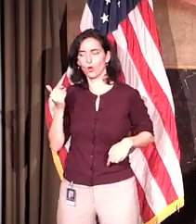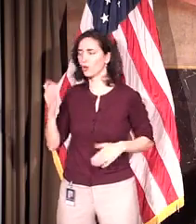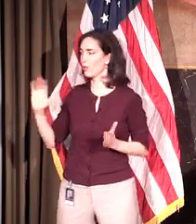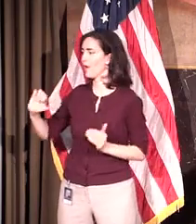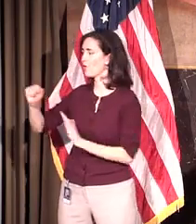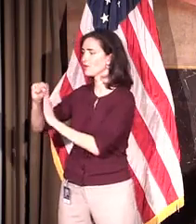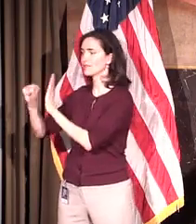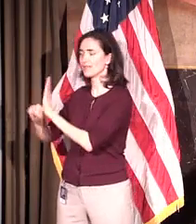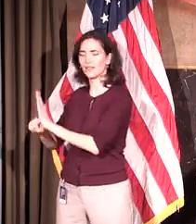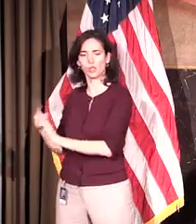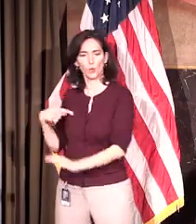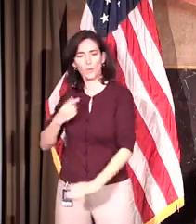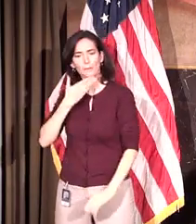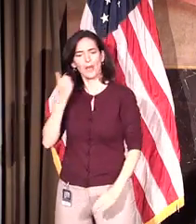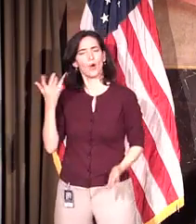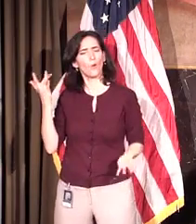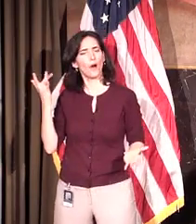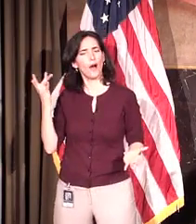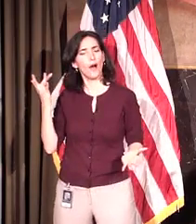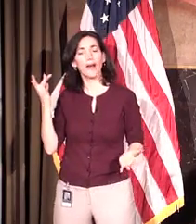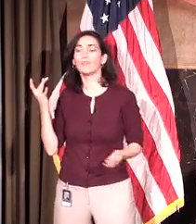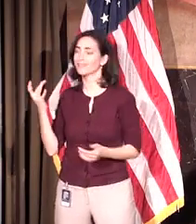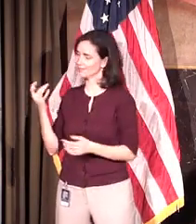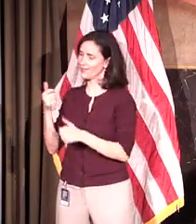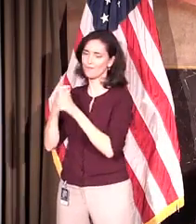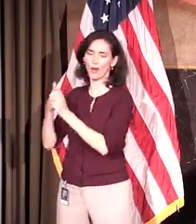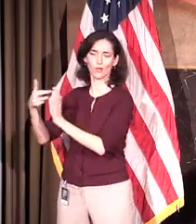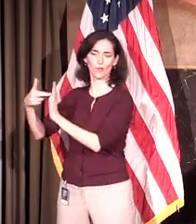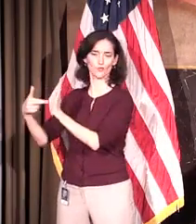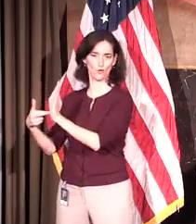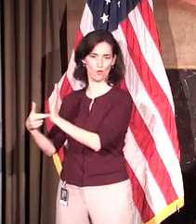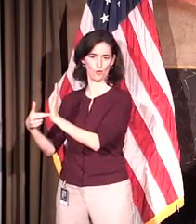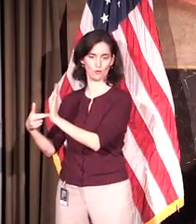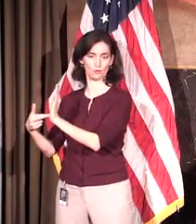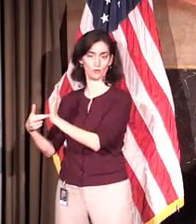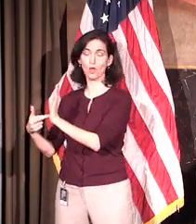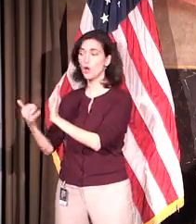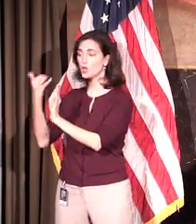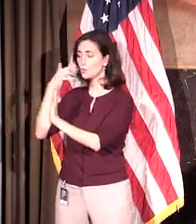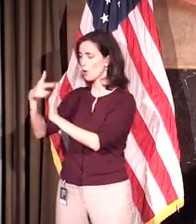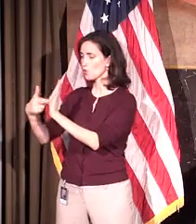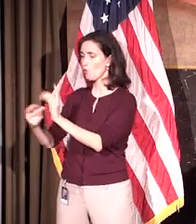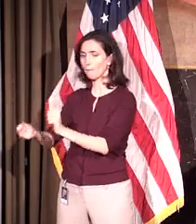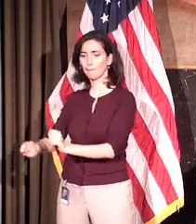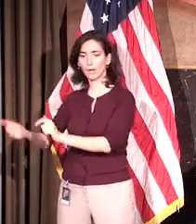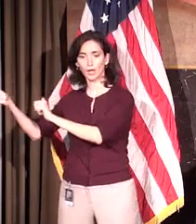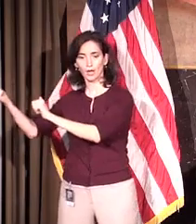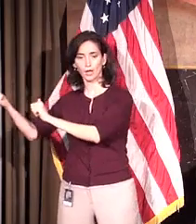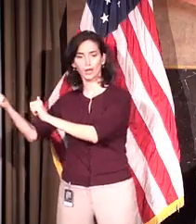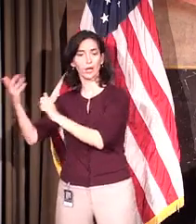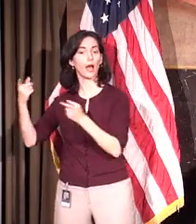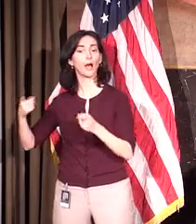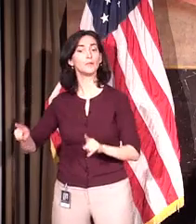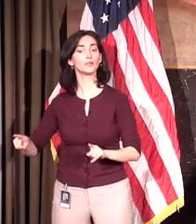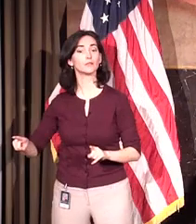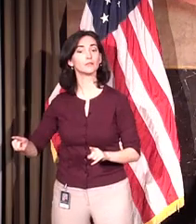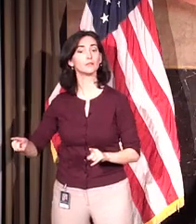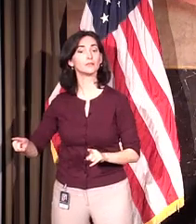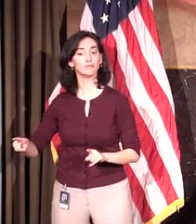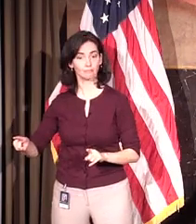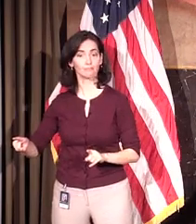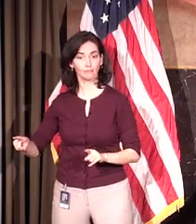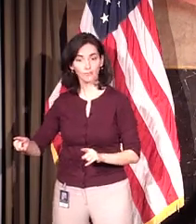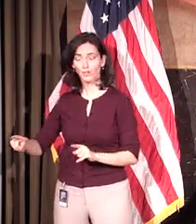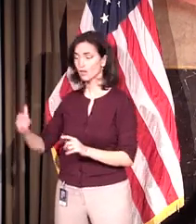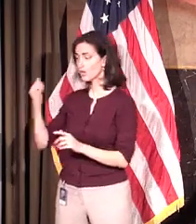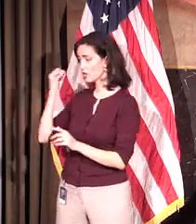on a comparative basis, is because of the mitigation measures, where do you think you're going to be if you remove those mitigation measures? If they are because of the